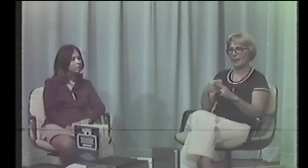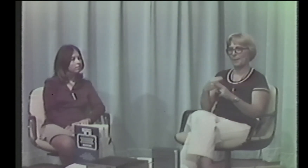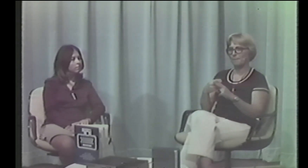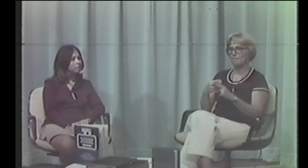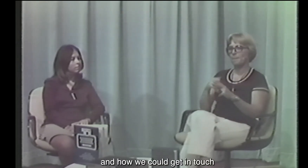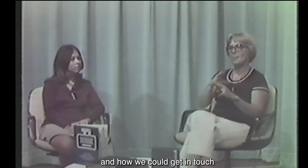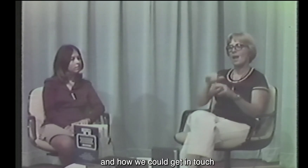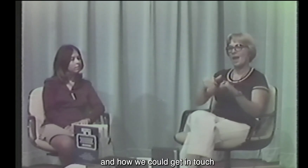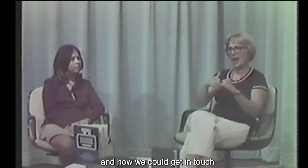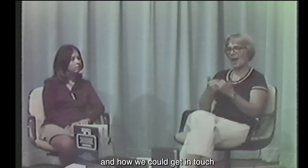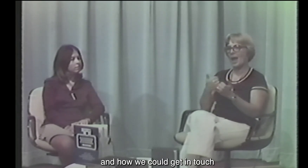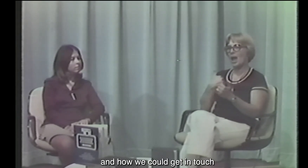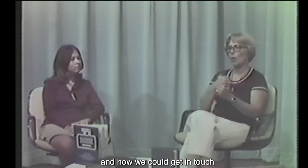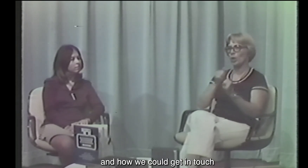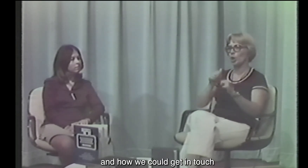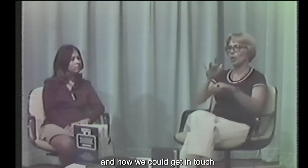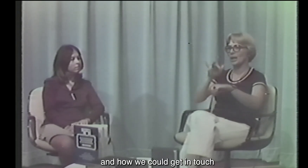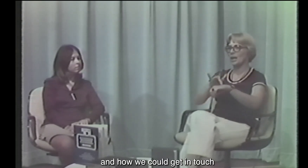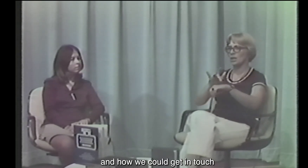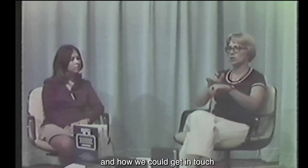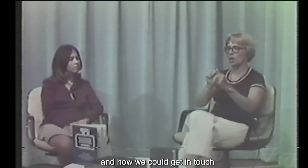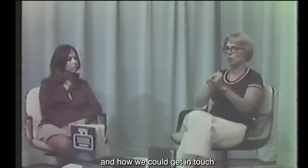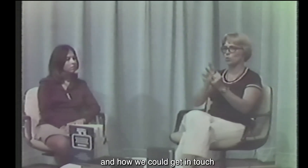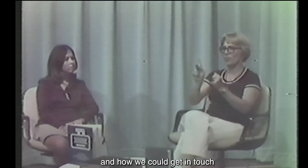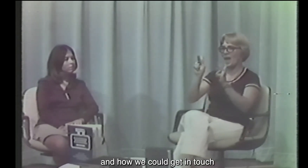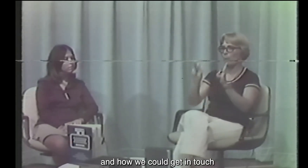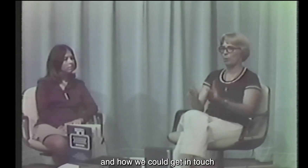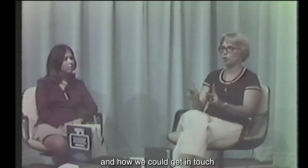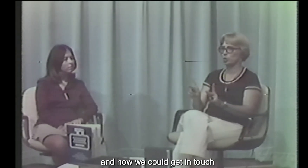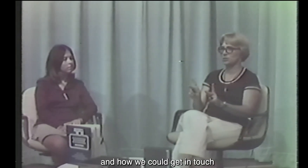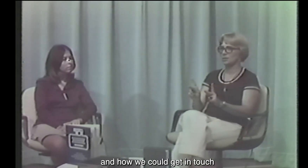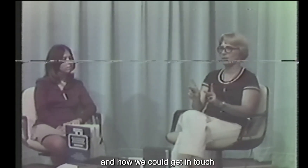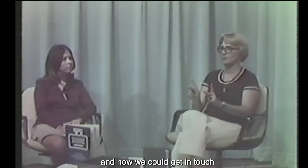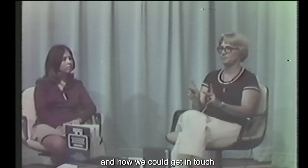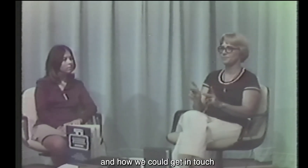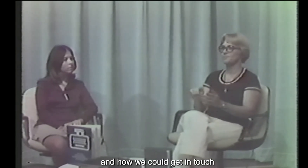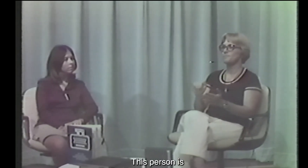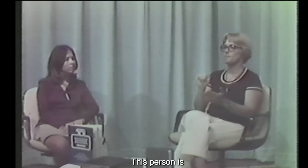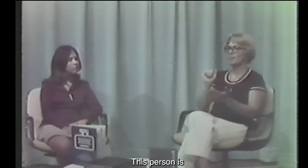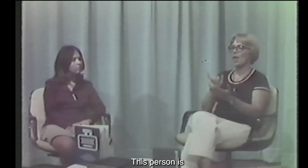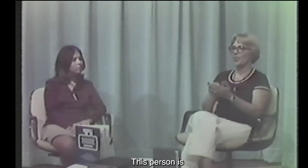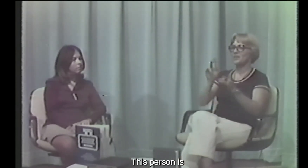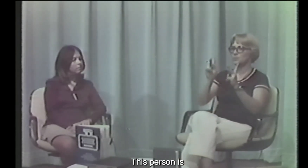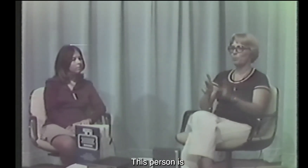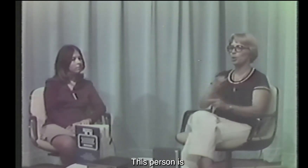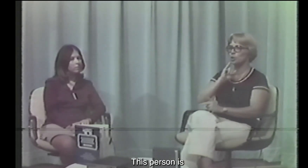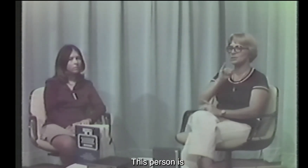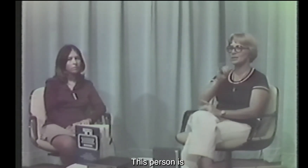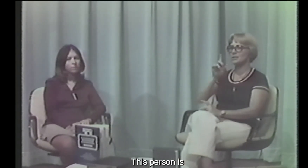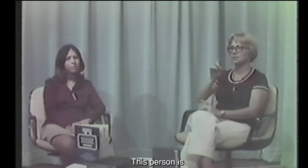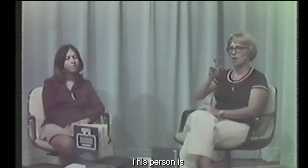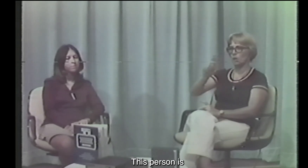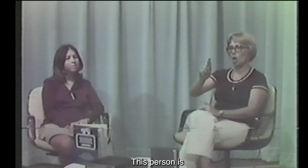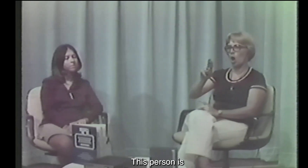name and how we could get in touch with that person. This person is